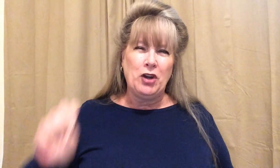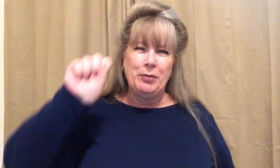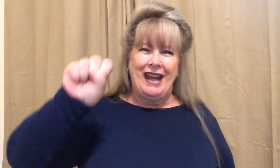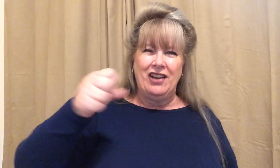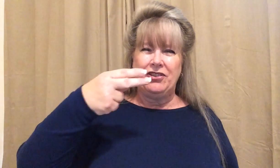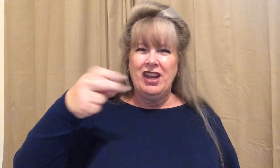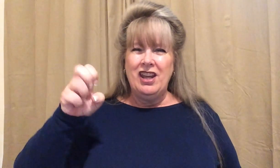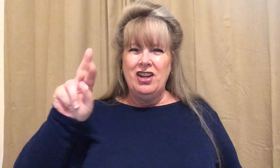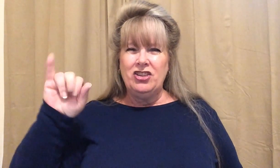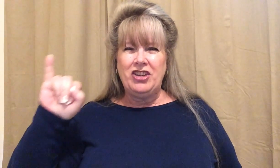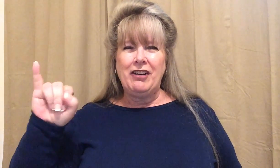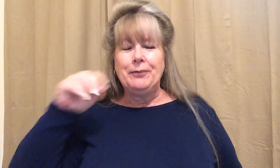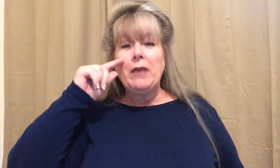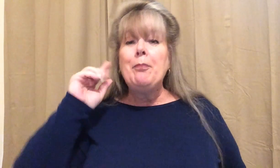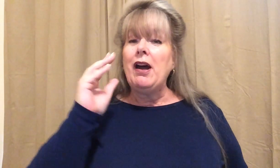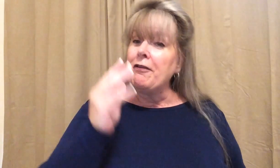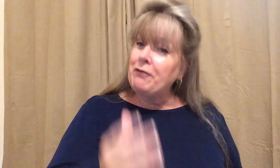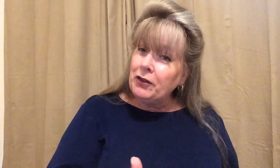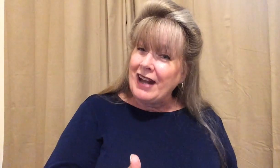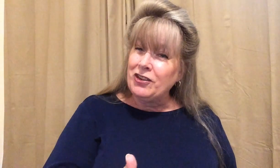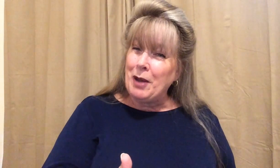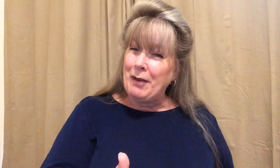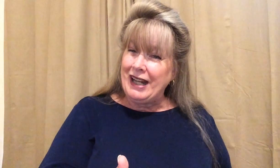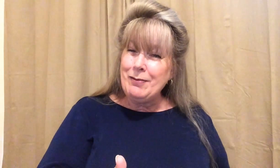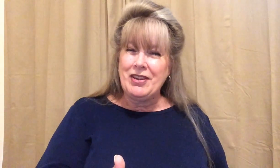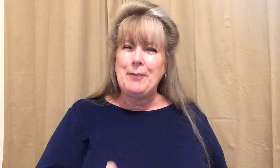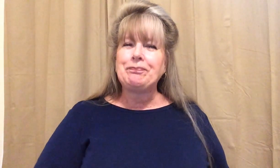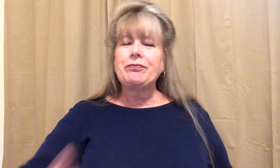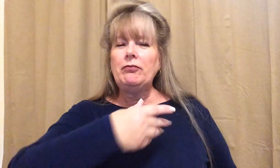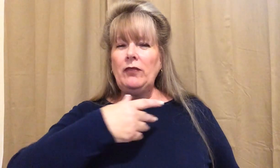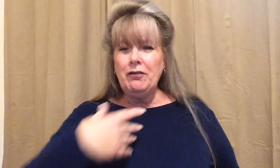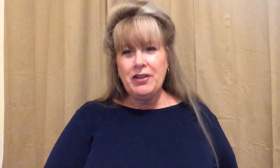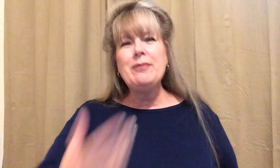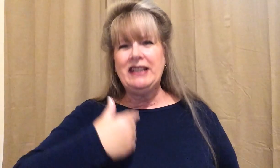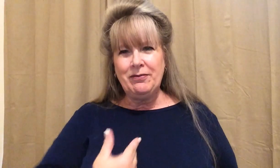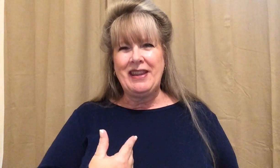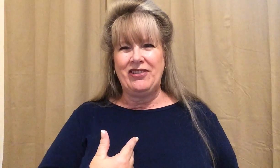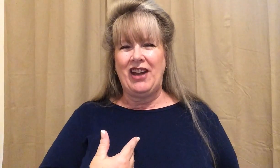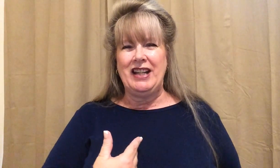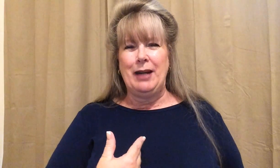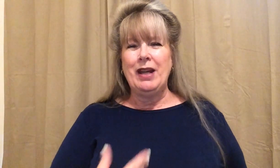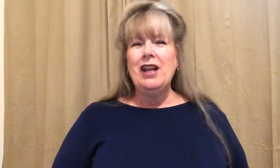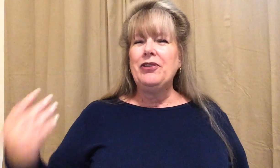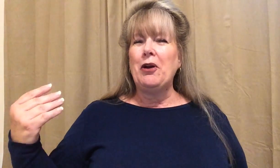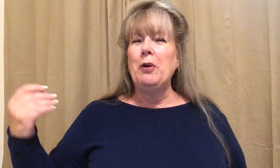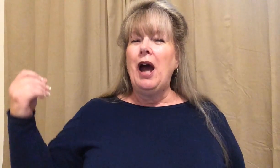know me as Sherry. But I first had to spell my name to them for them to give me that sign name. So